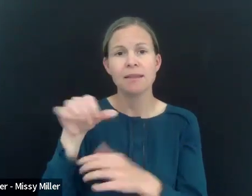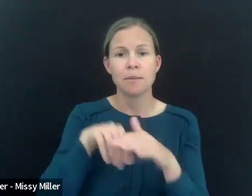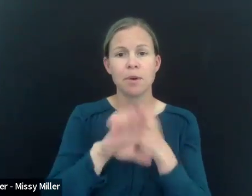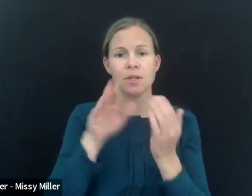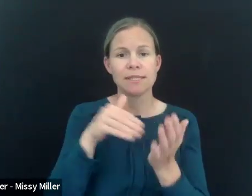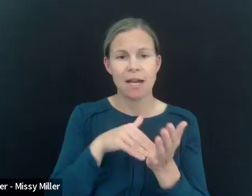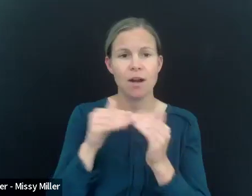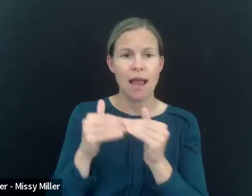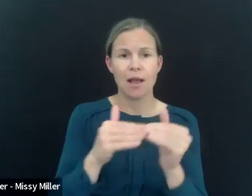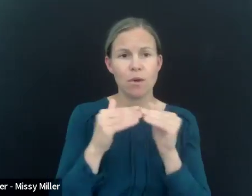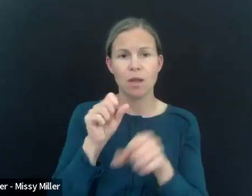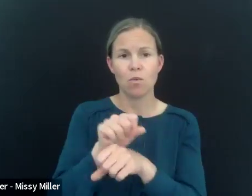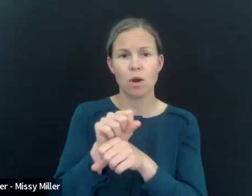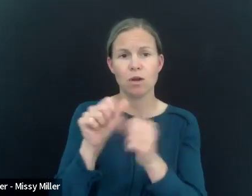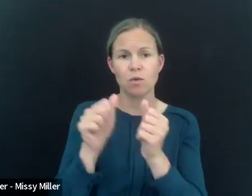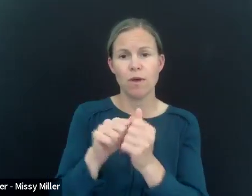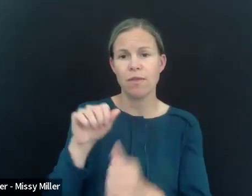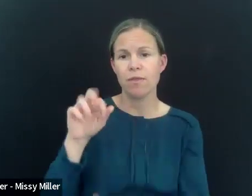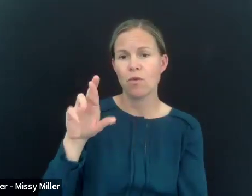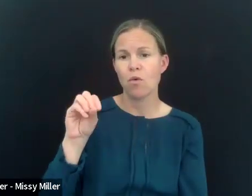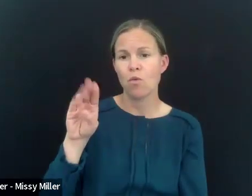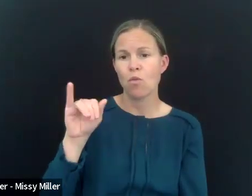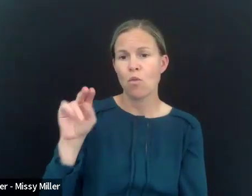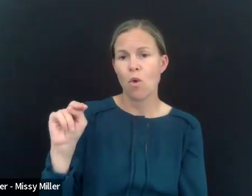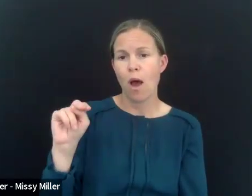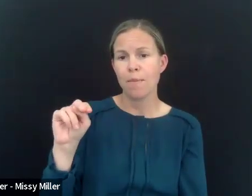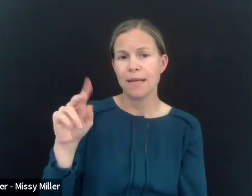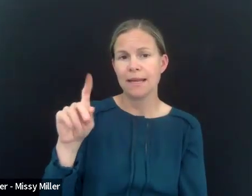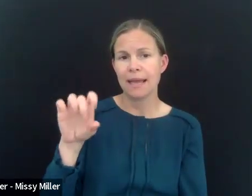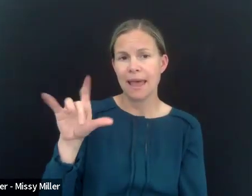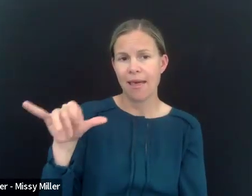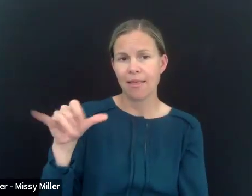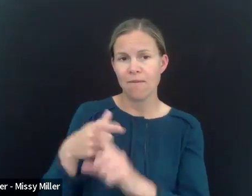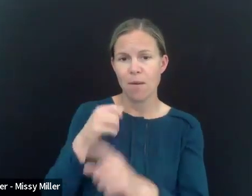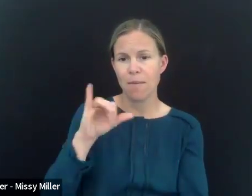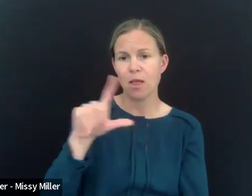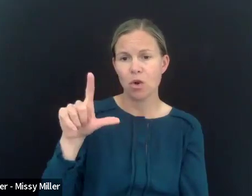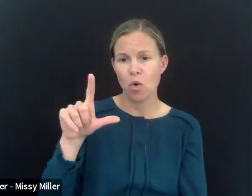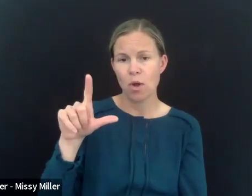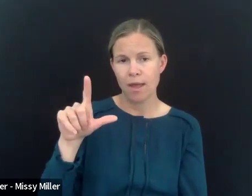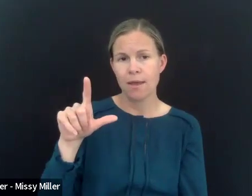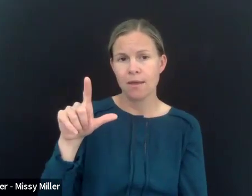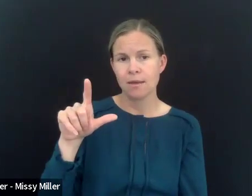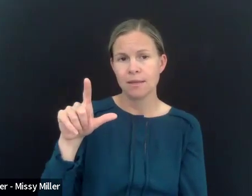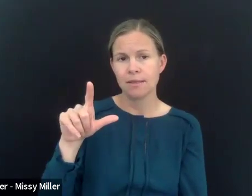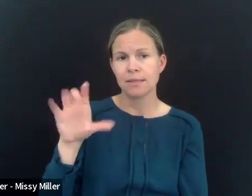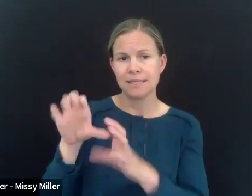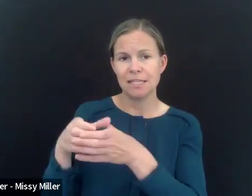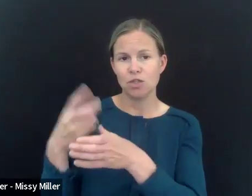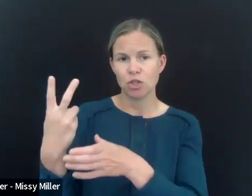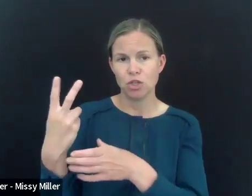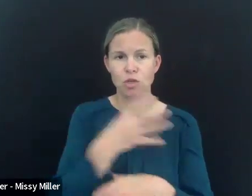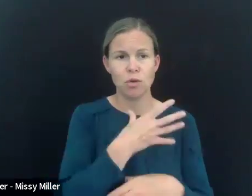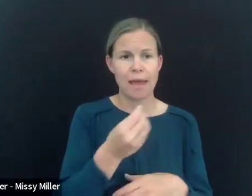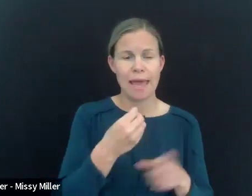with Representative Robin Kelly from Illinois District 2 and Representative Young Kim from California House